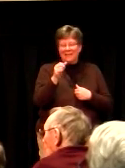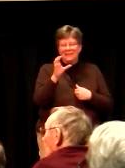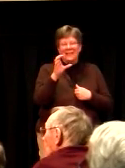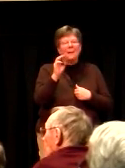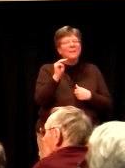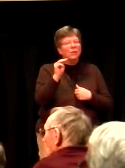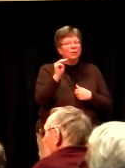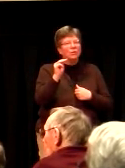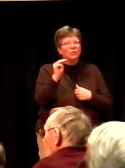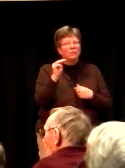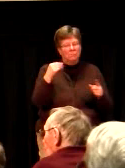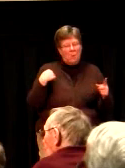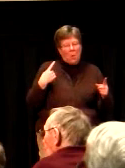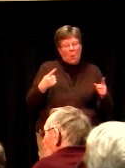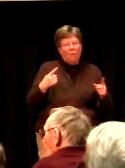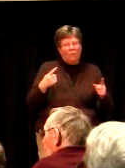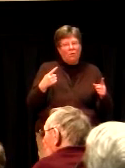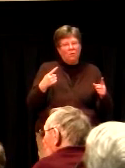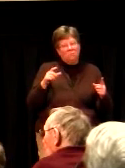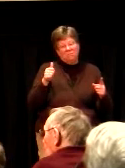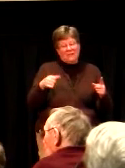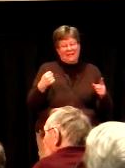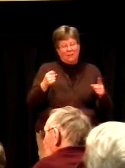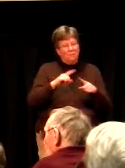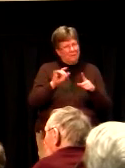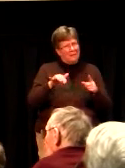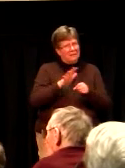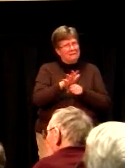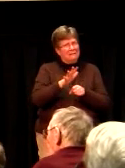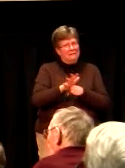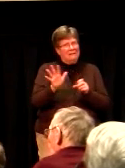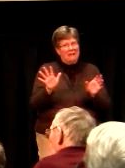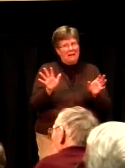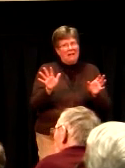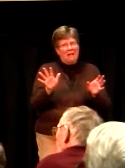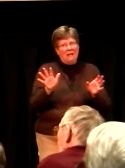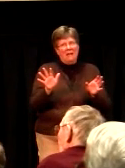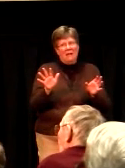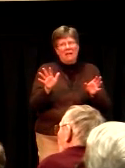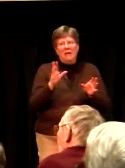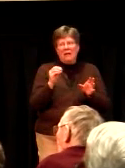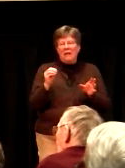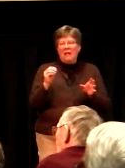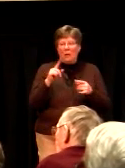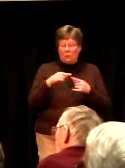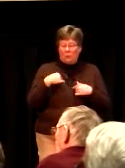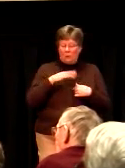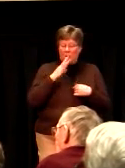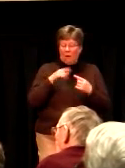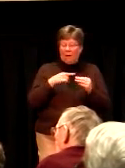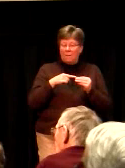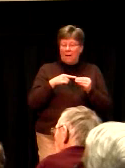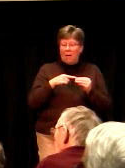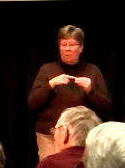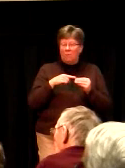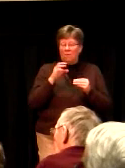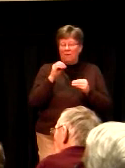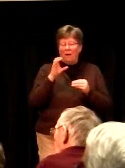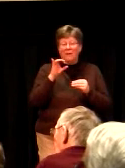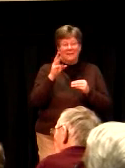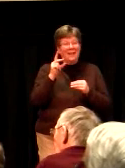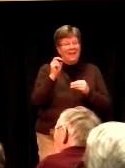over a decade, but that's still a pretty substantial amount. And when we talk about the